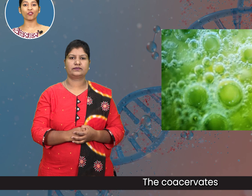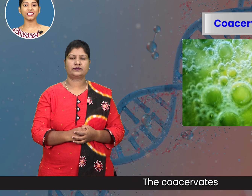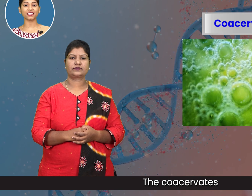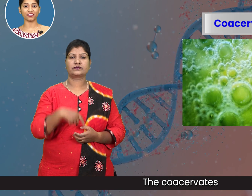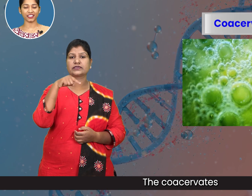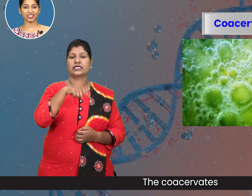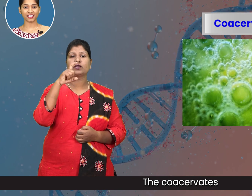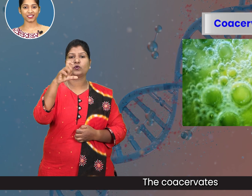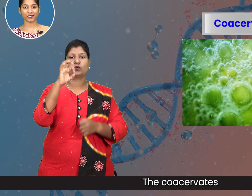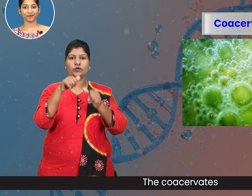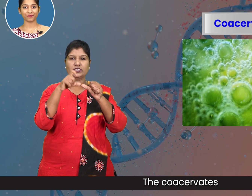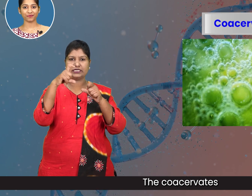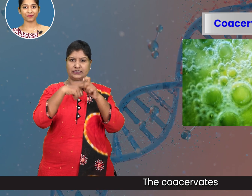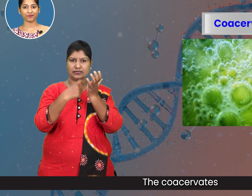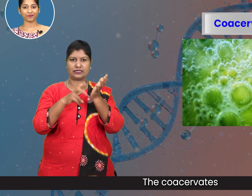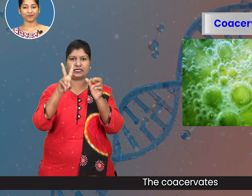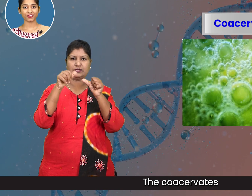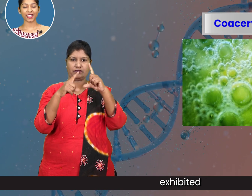The coeservates